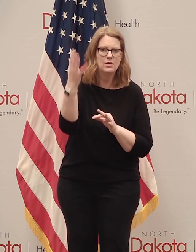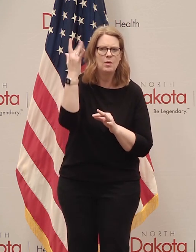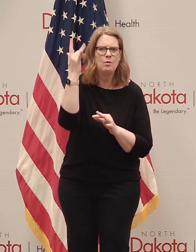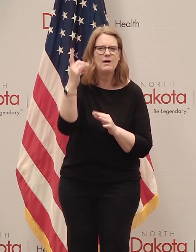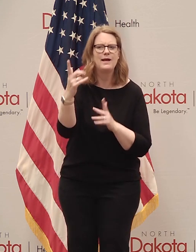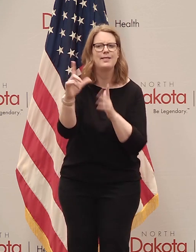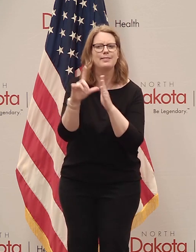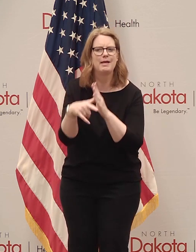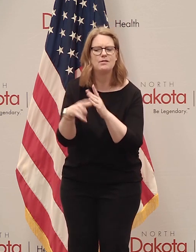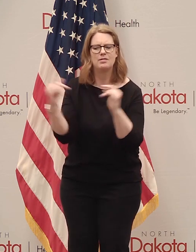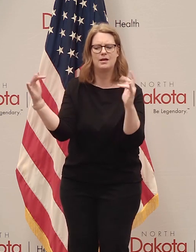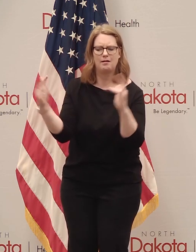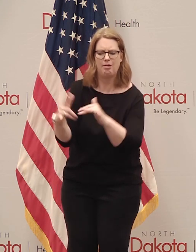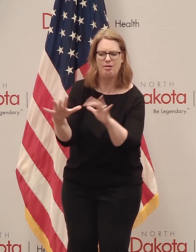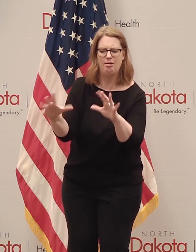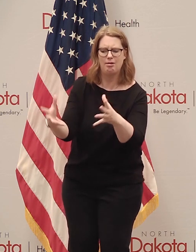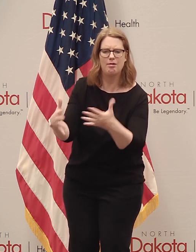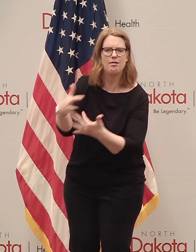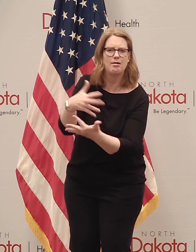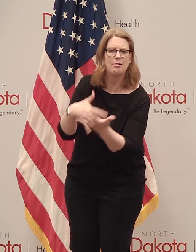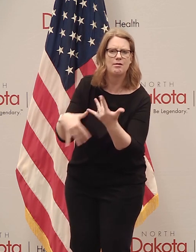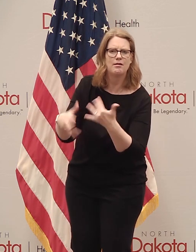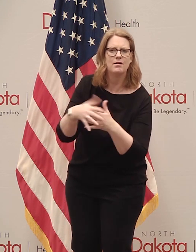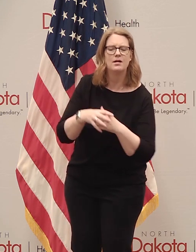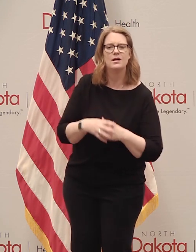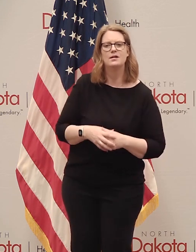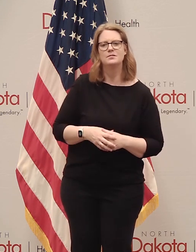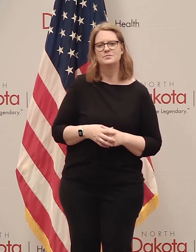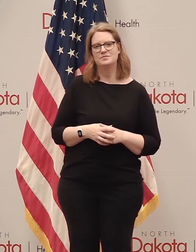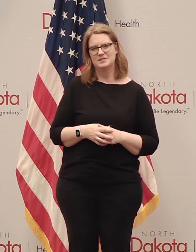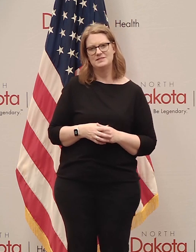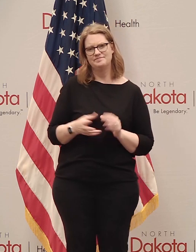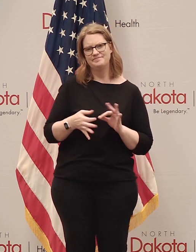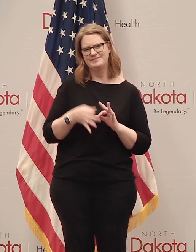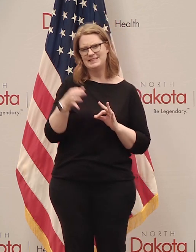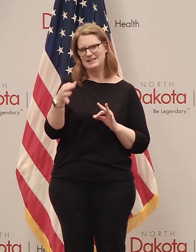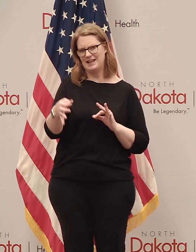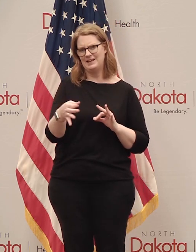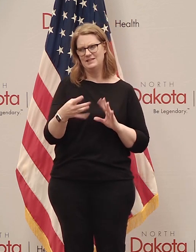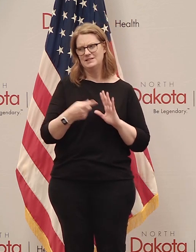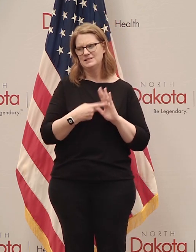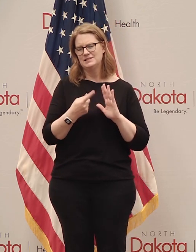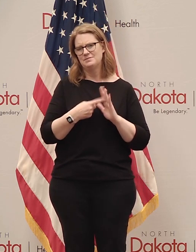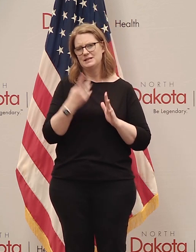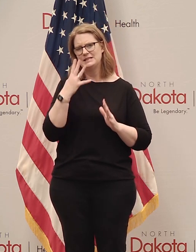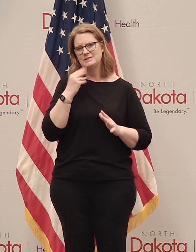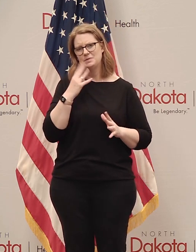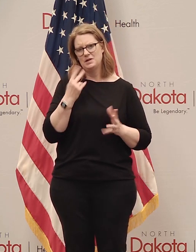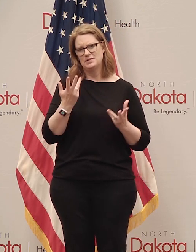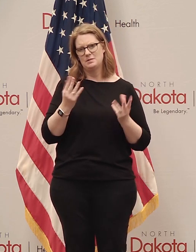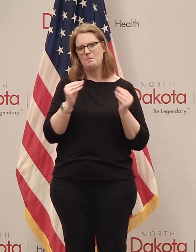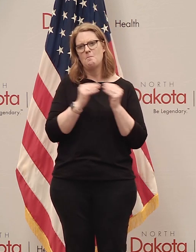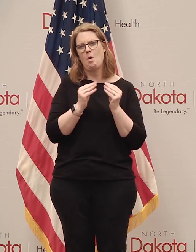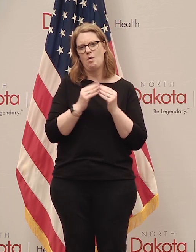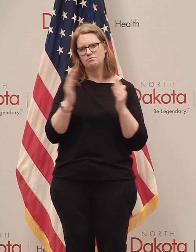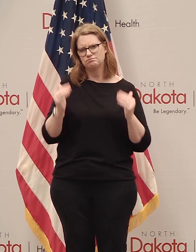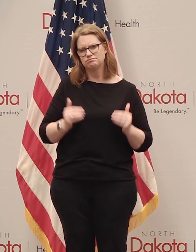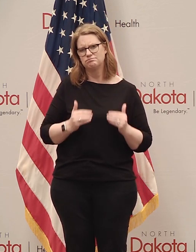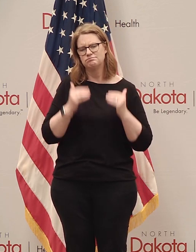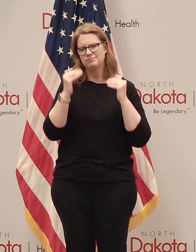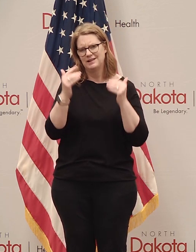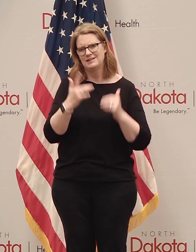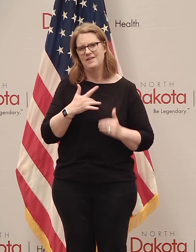in a more traditional sense. But if this delay sometimes is causing people to maybe experience more increased sense of